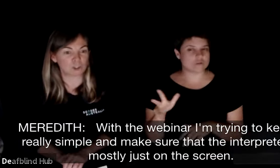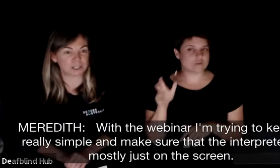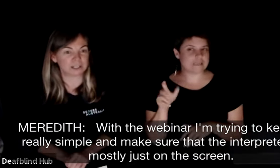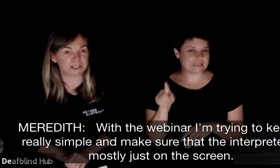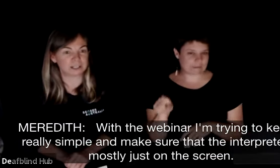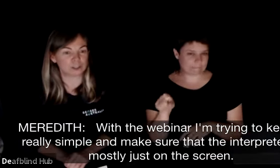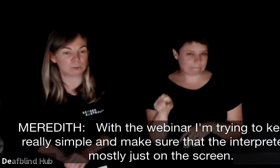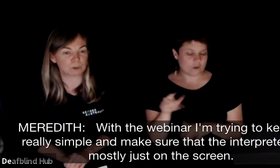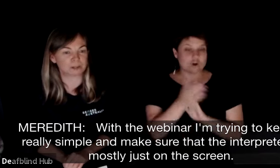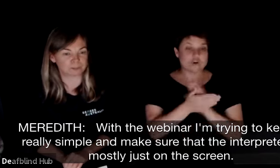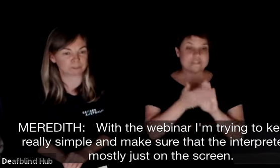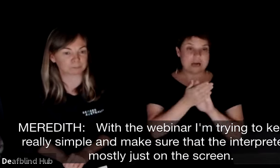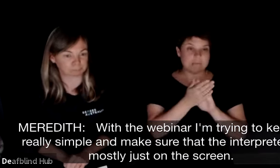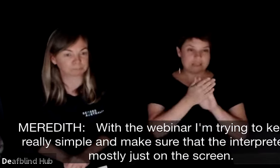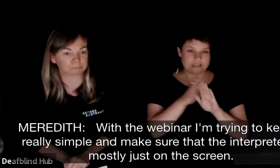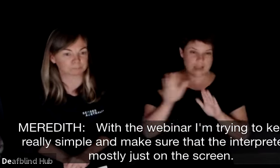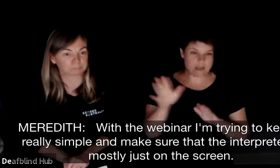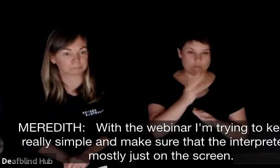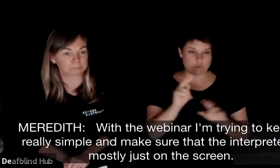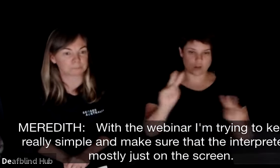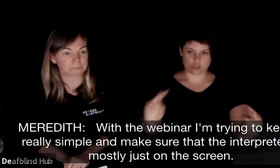keep watching the interpreter.